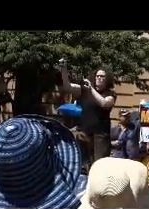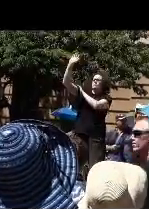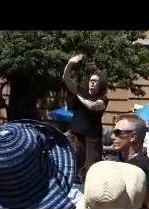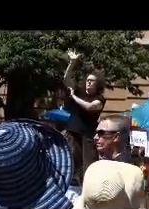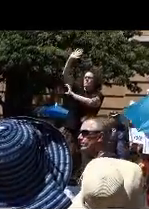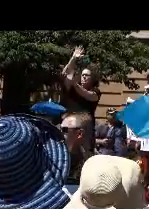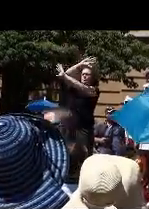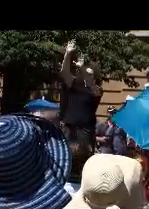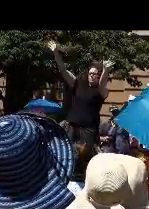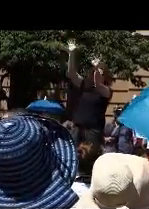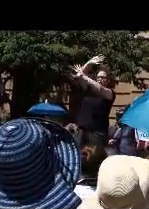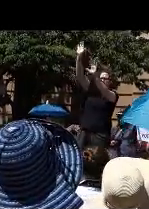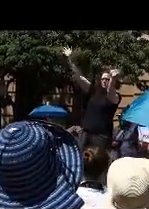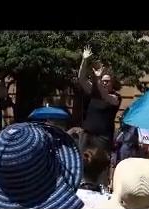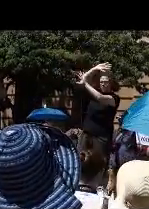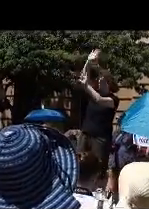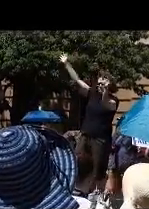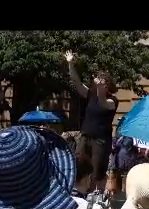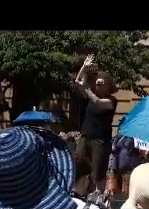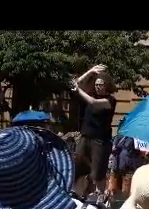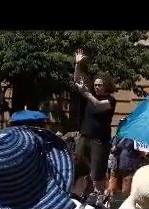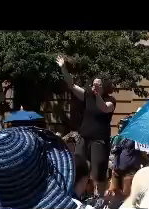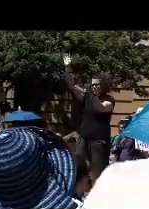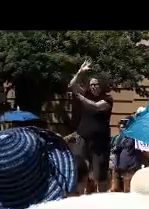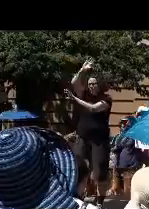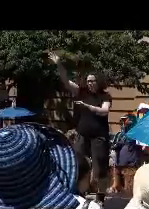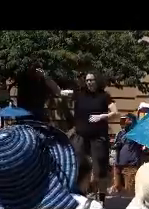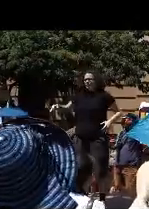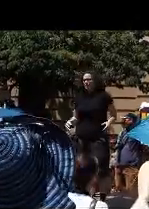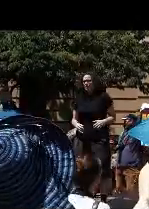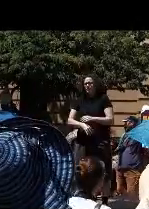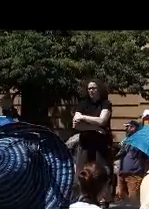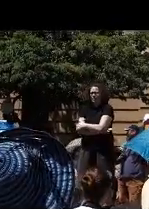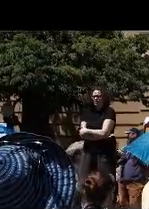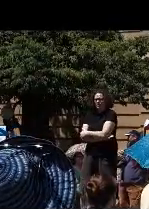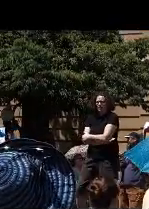Wave if you can hear me. Okay, that's good enough.